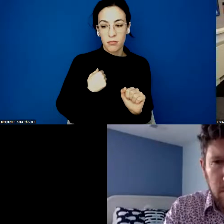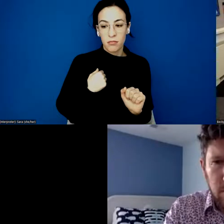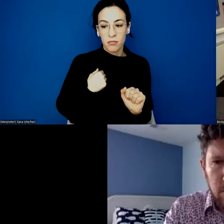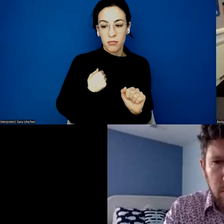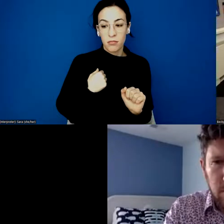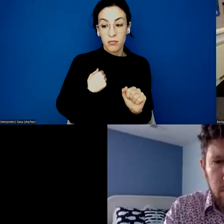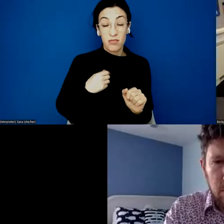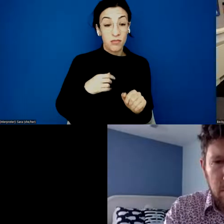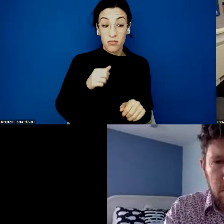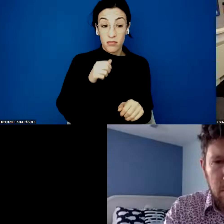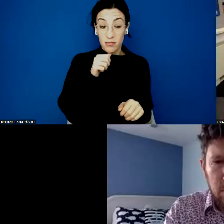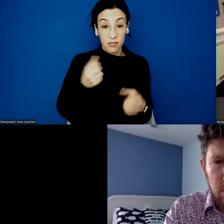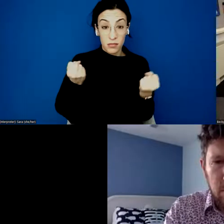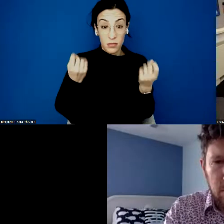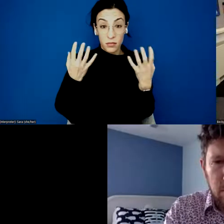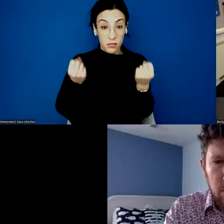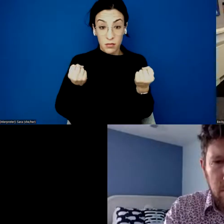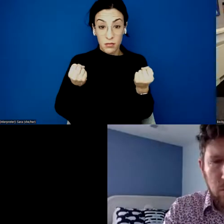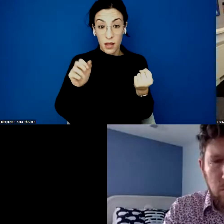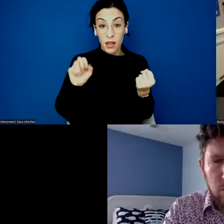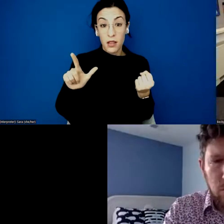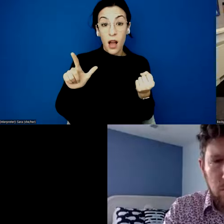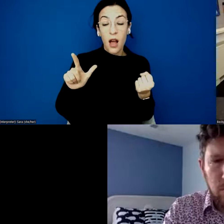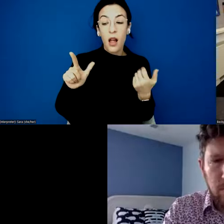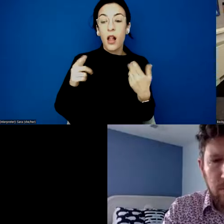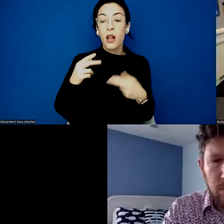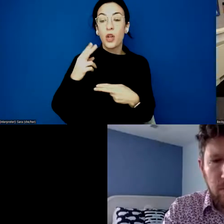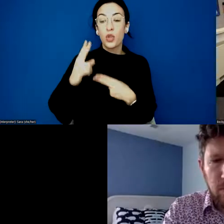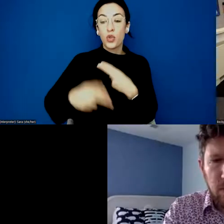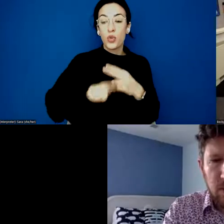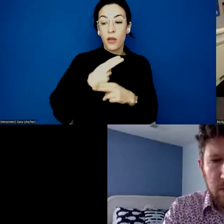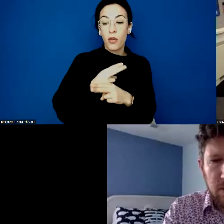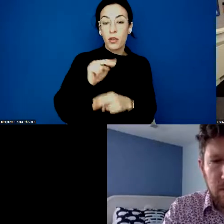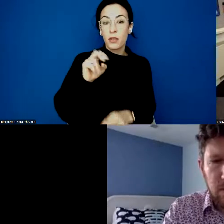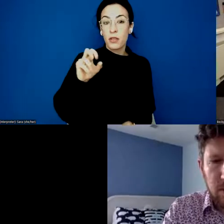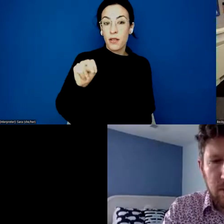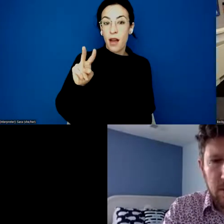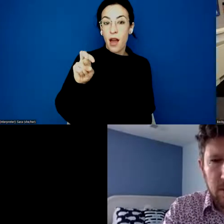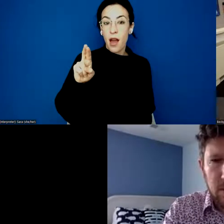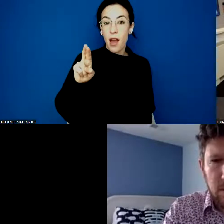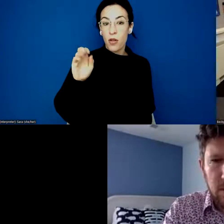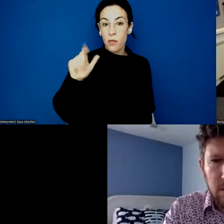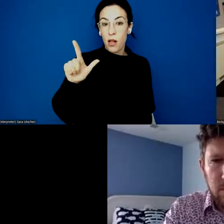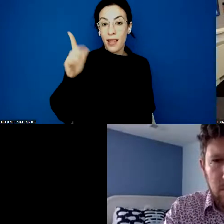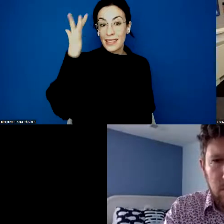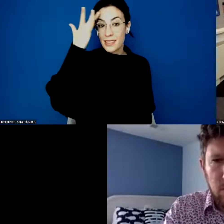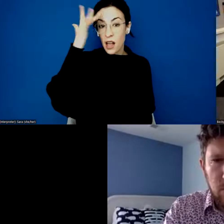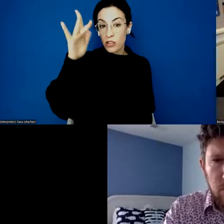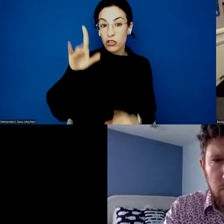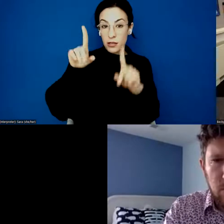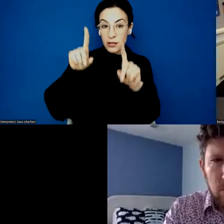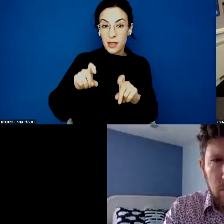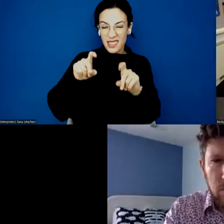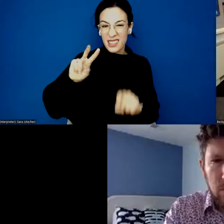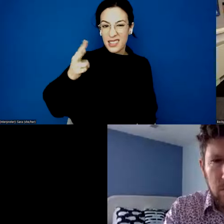If you're not fluent in ASL, Universal Nonverbal Intelligence Test, second edition, the